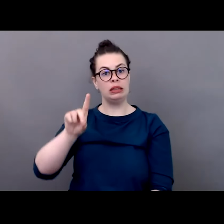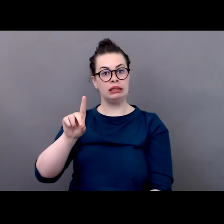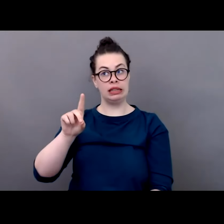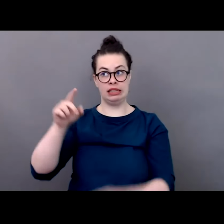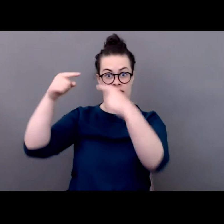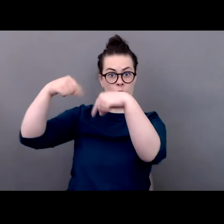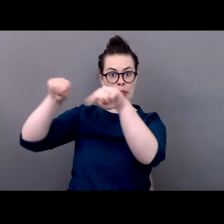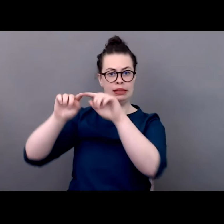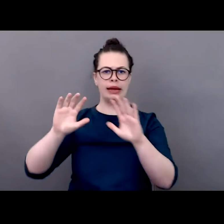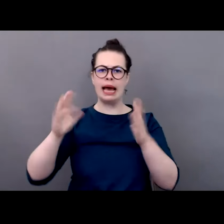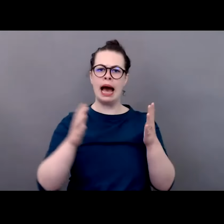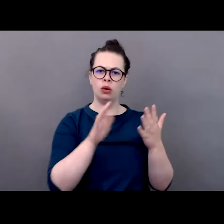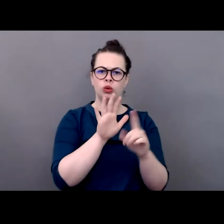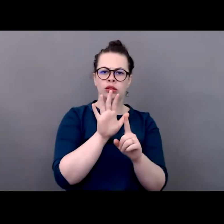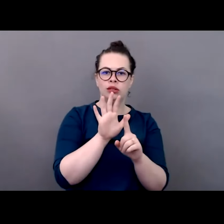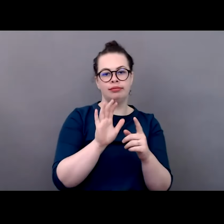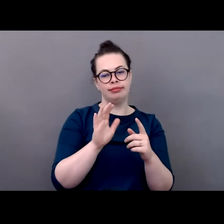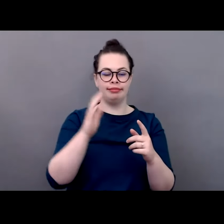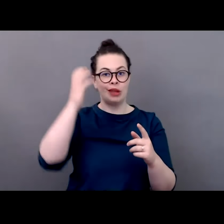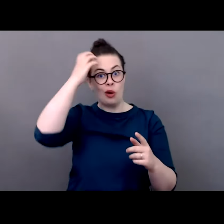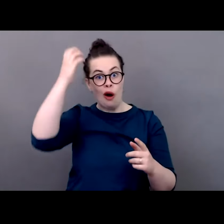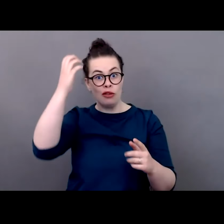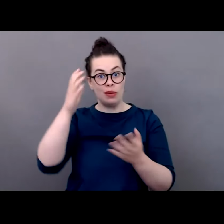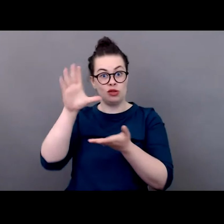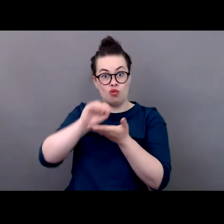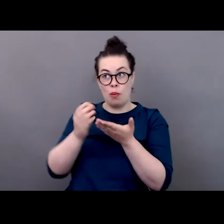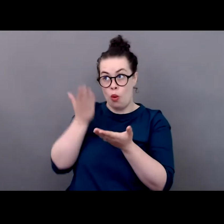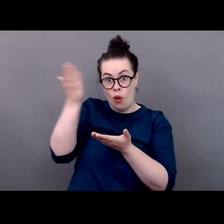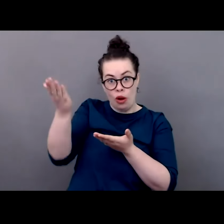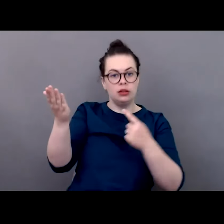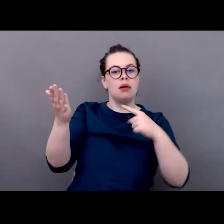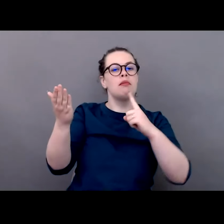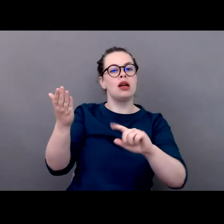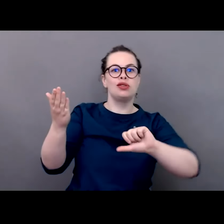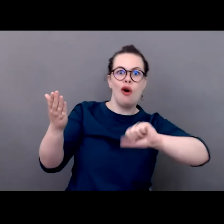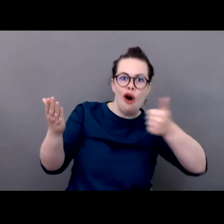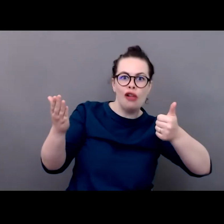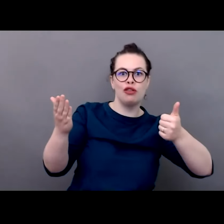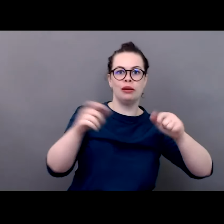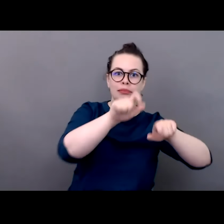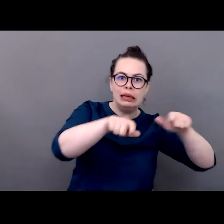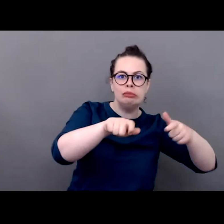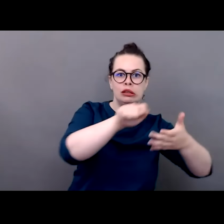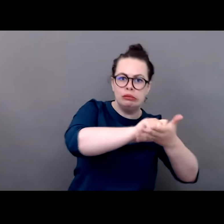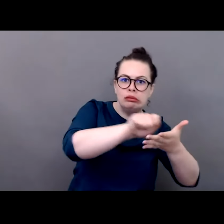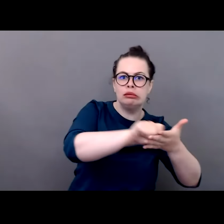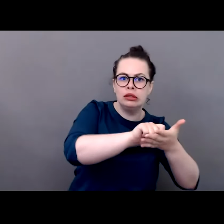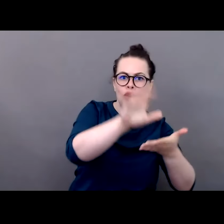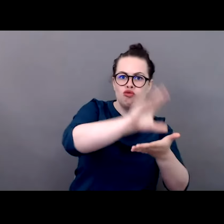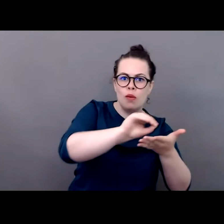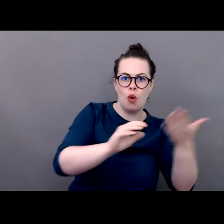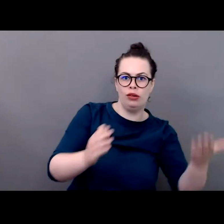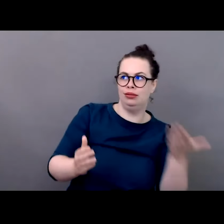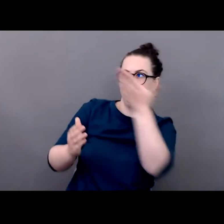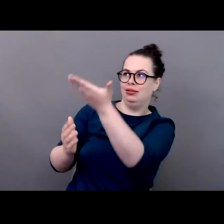and alternative reports and other information from civil society, including and especially from organizations of persons